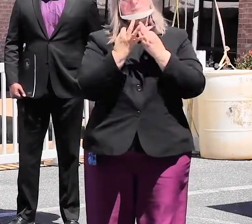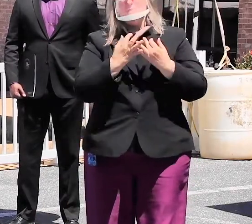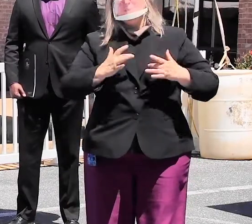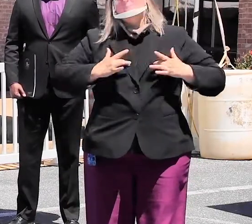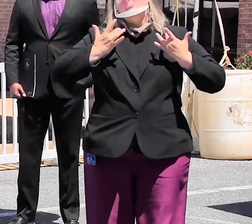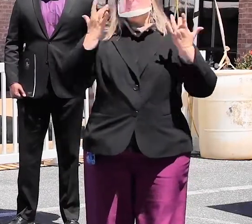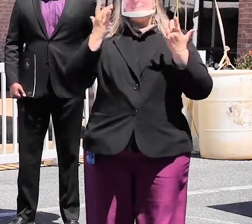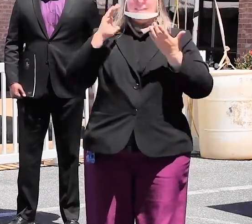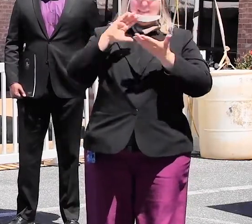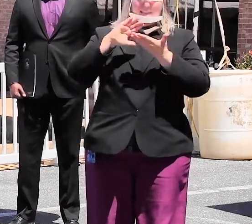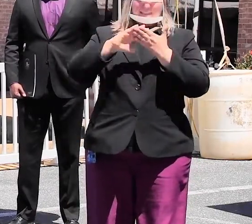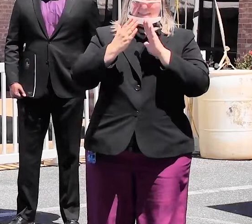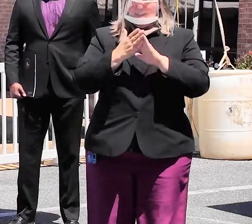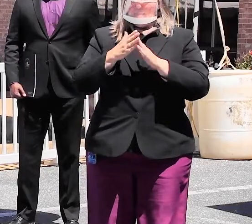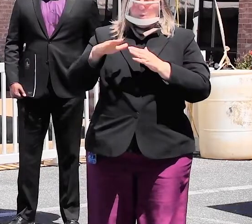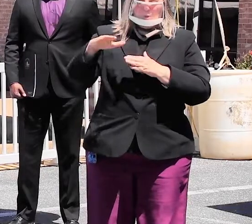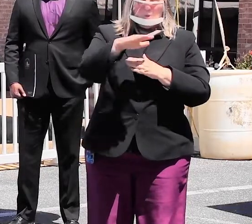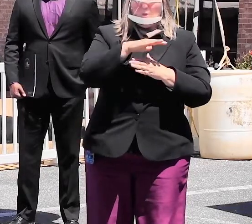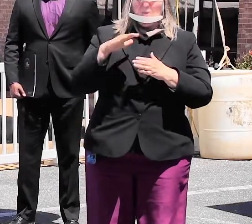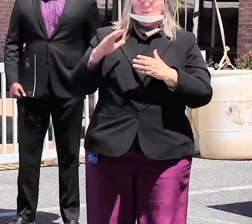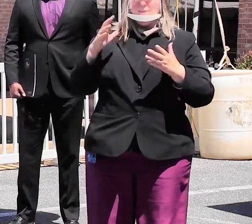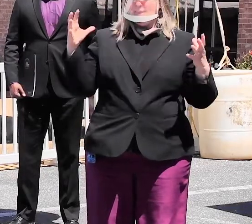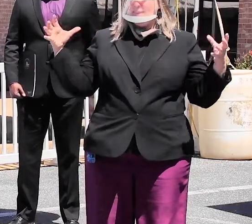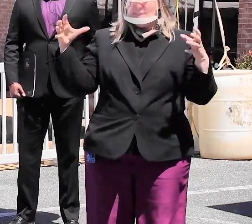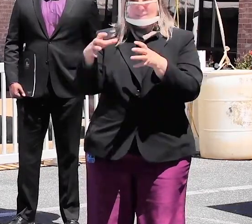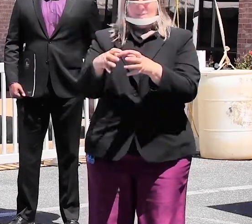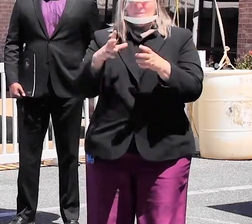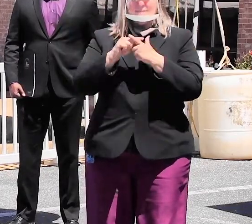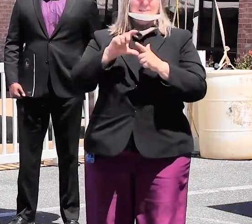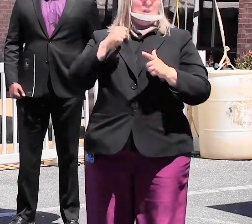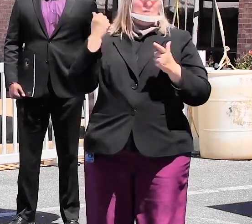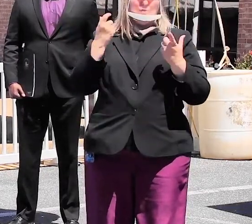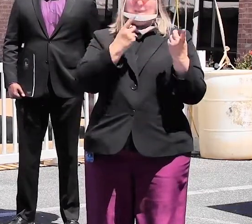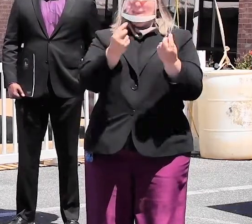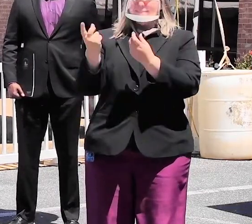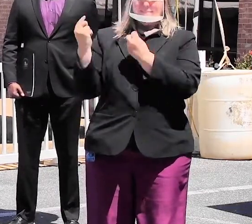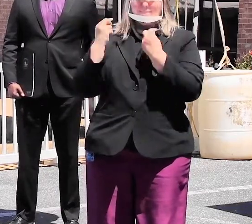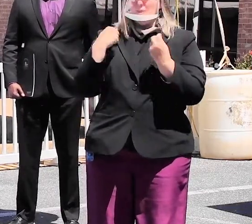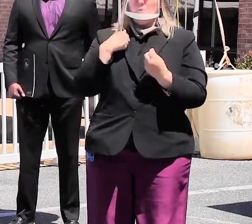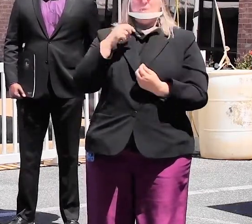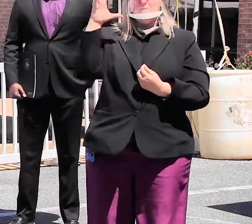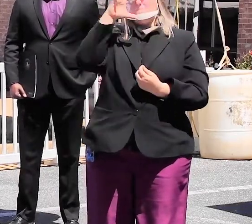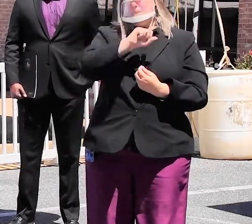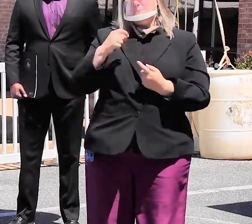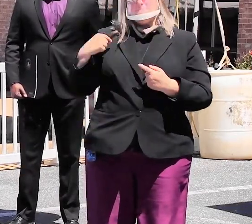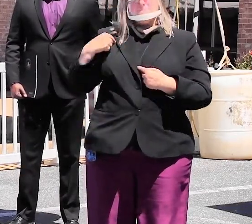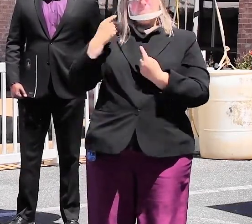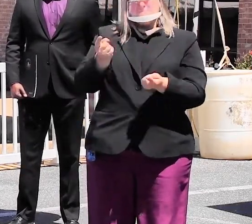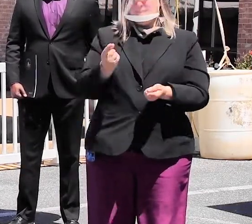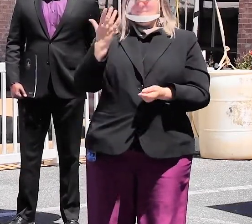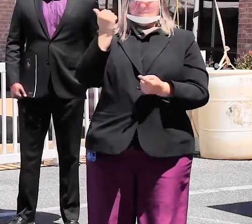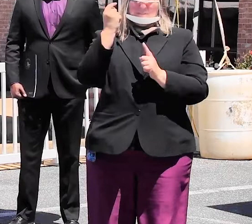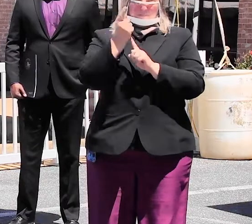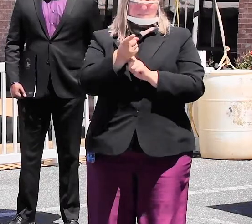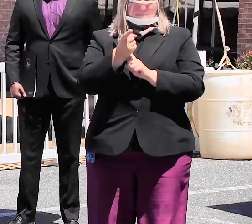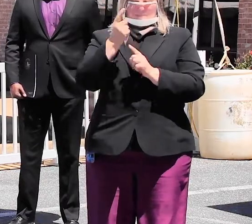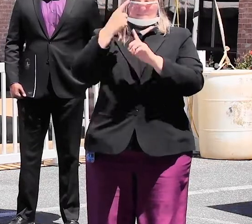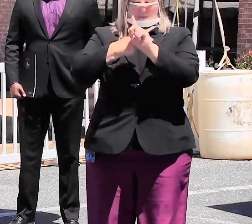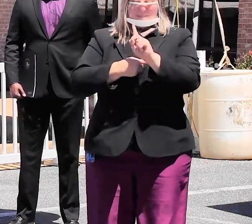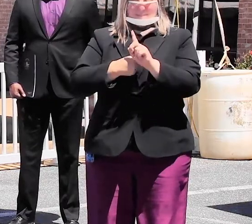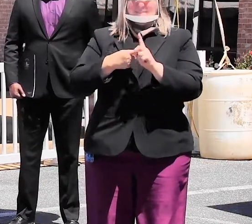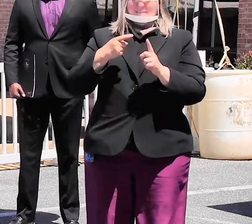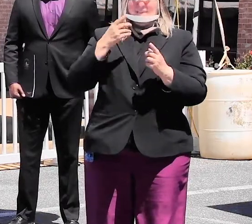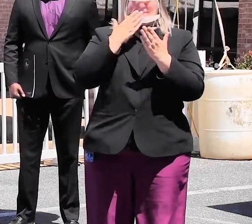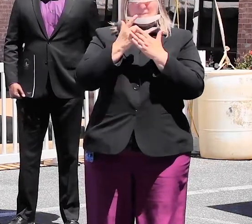events, neighborhood get-togethers, and other activities we've missed for 15 months. Thank you for partnering